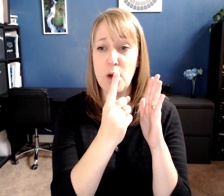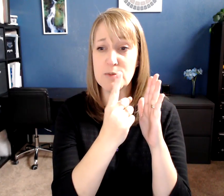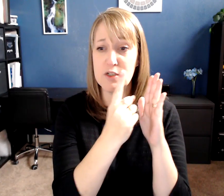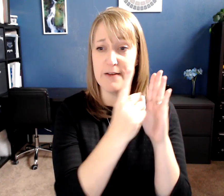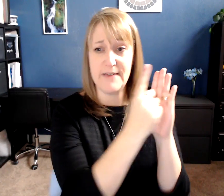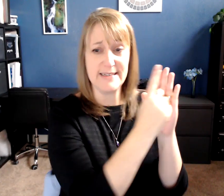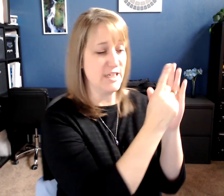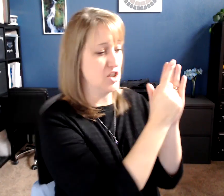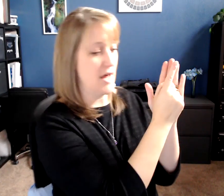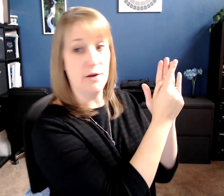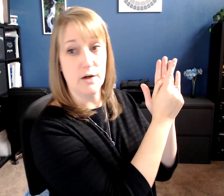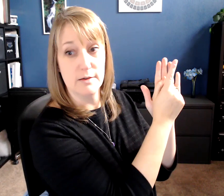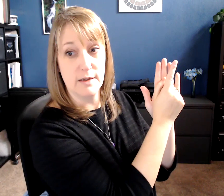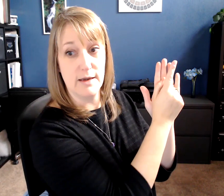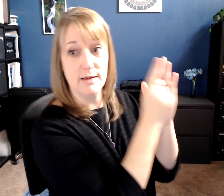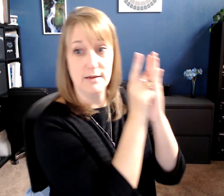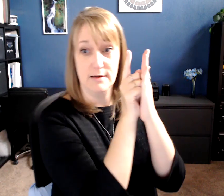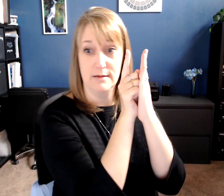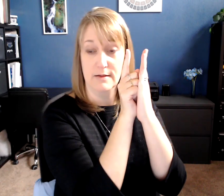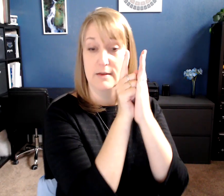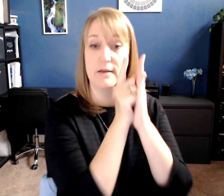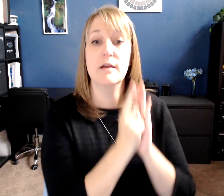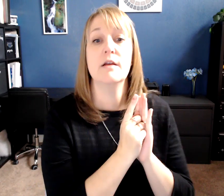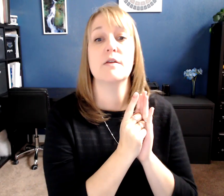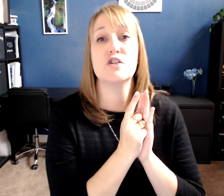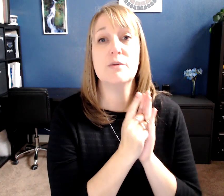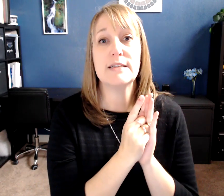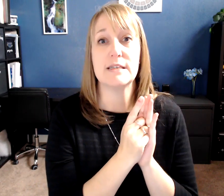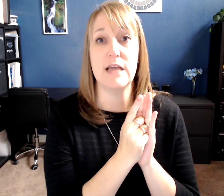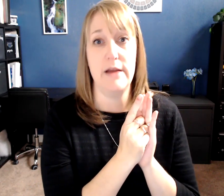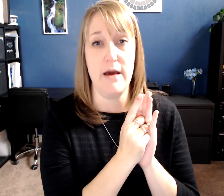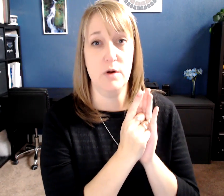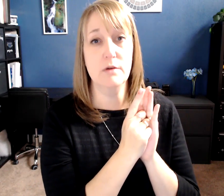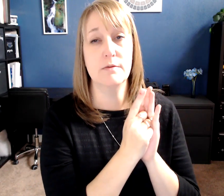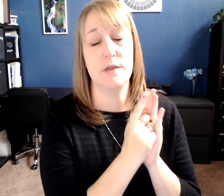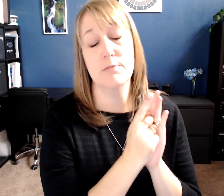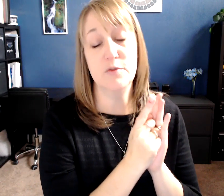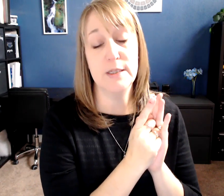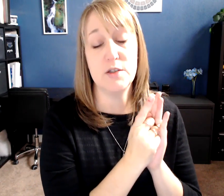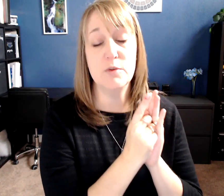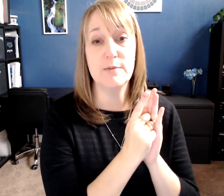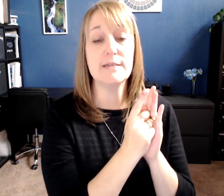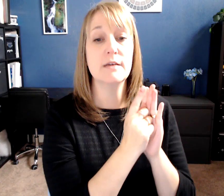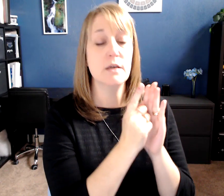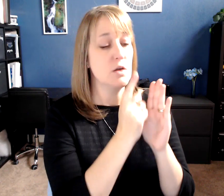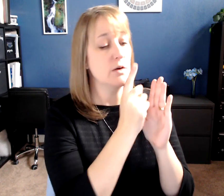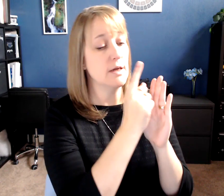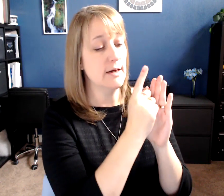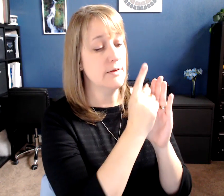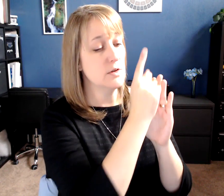palms are going to face each other, okay? There are 2 ways to sign hour with the movement, 2 movements. You can either